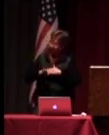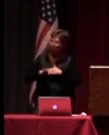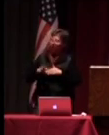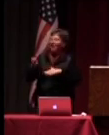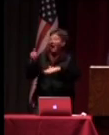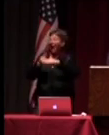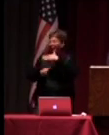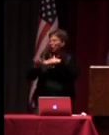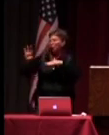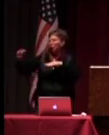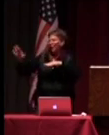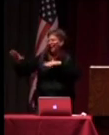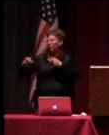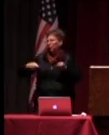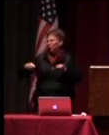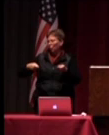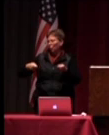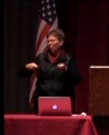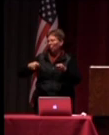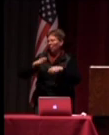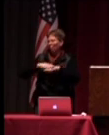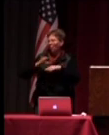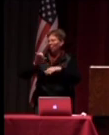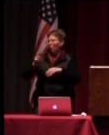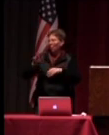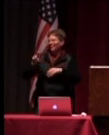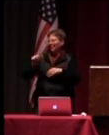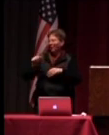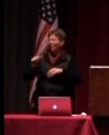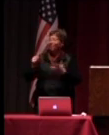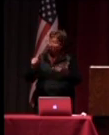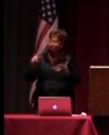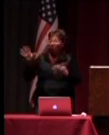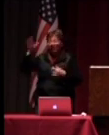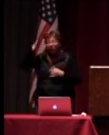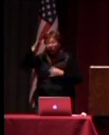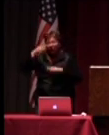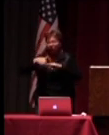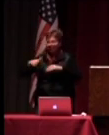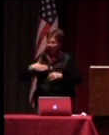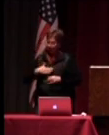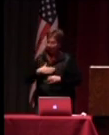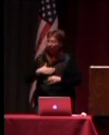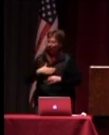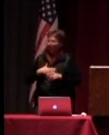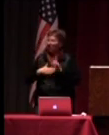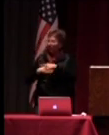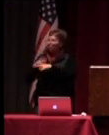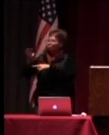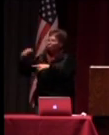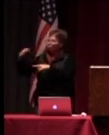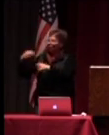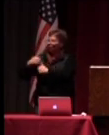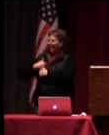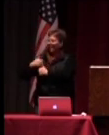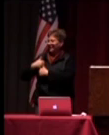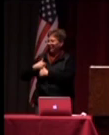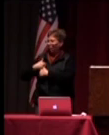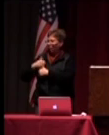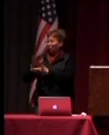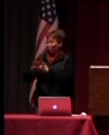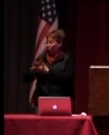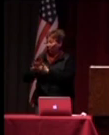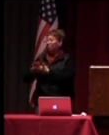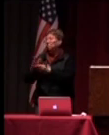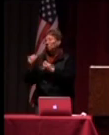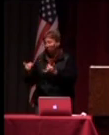so his father, as a member of the island's gentry, was able to send him to be educated in one of France's elite military schools. Now,